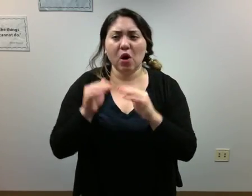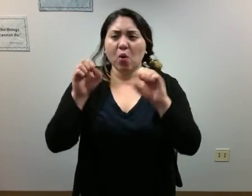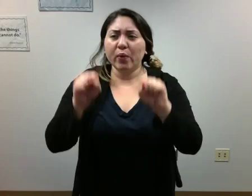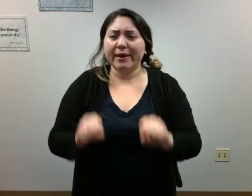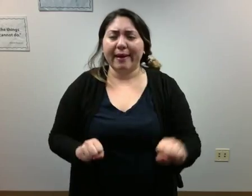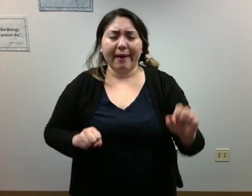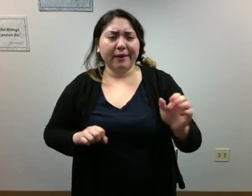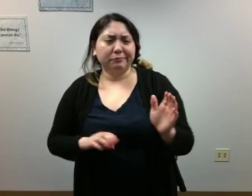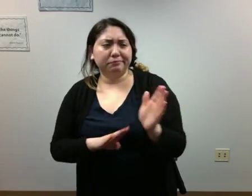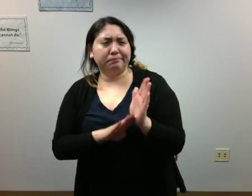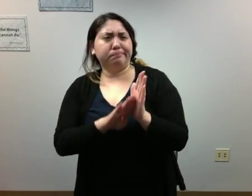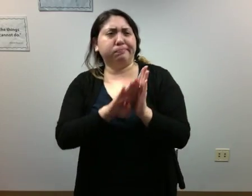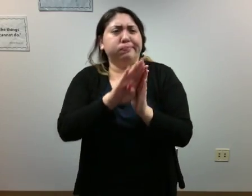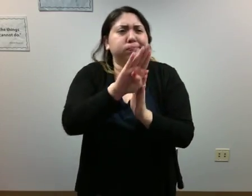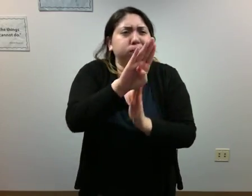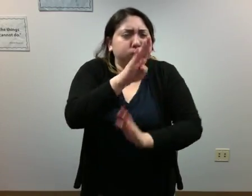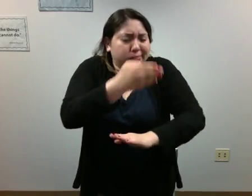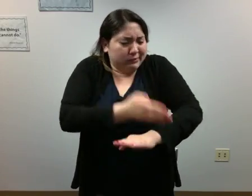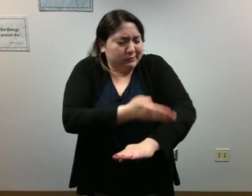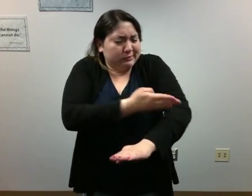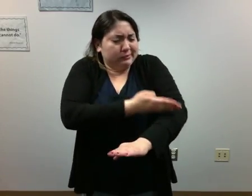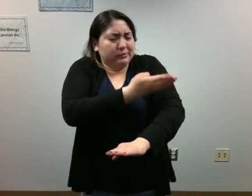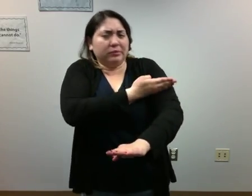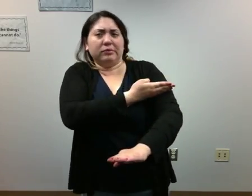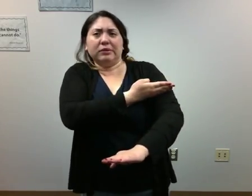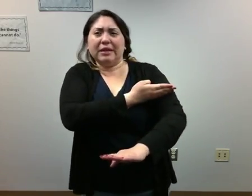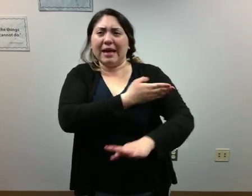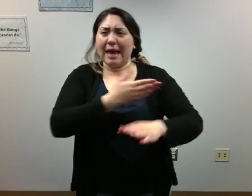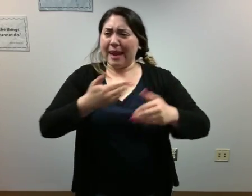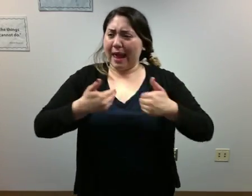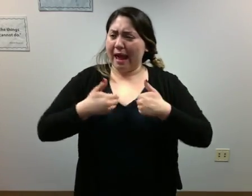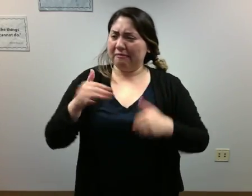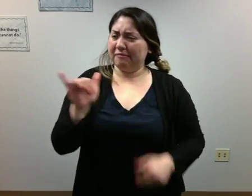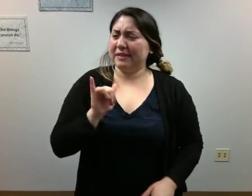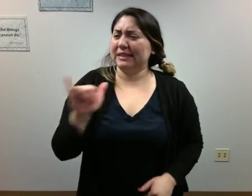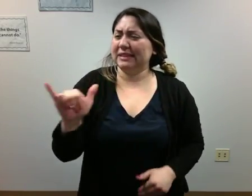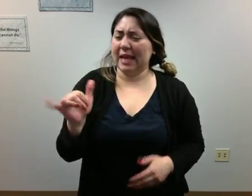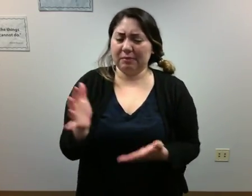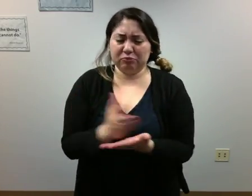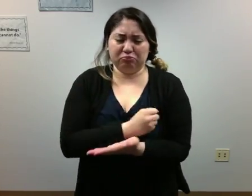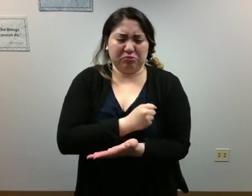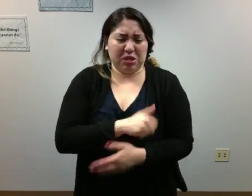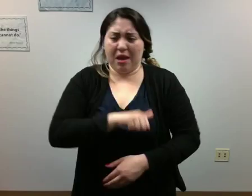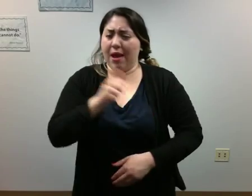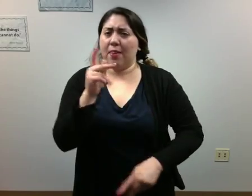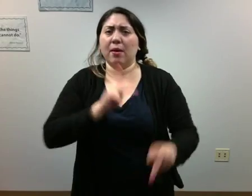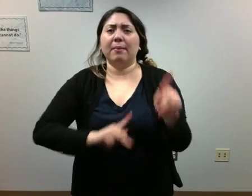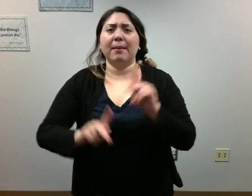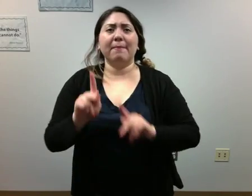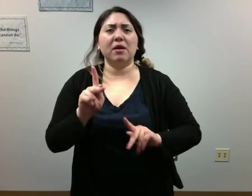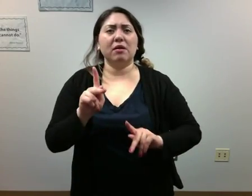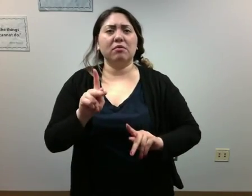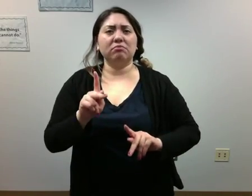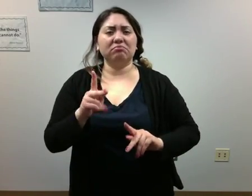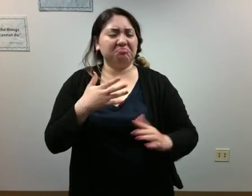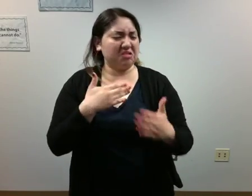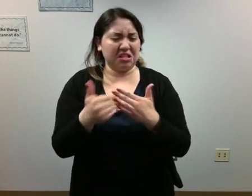small town or a poor neighborhood and have the same chance as anyone else, and it doesn't matter whether we